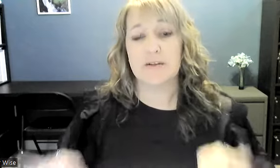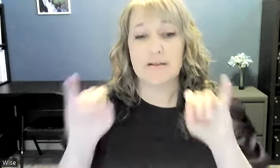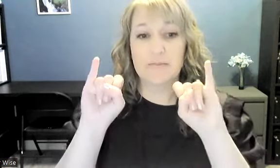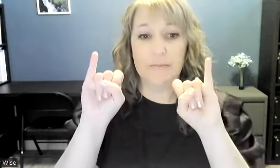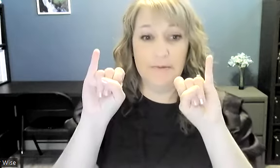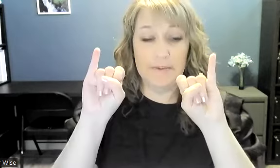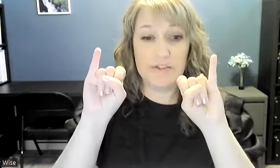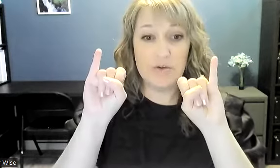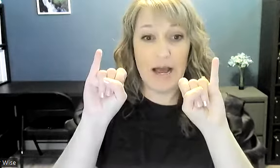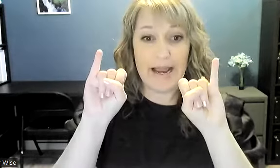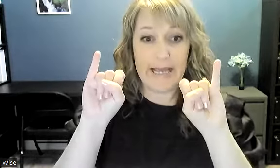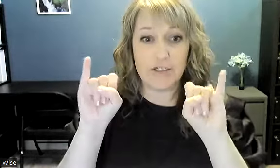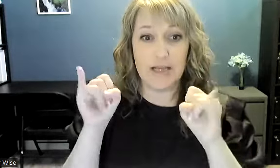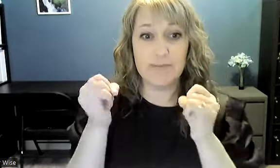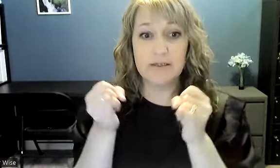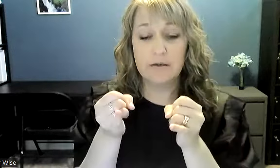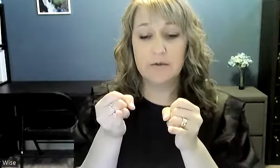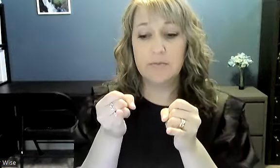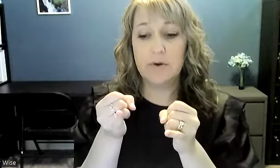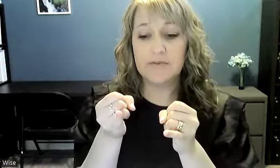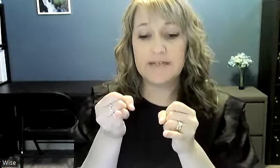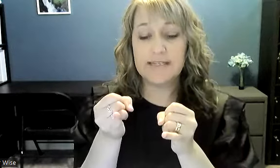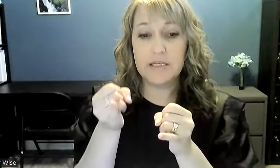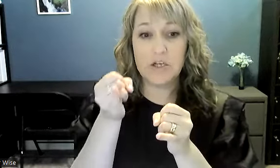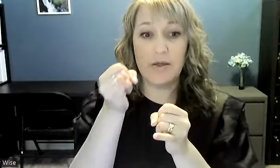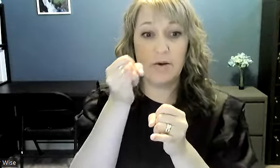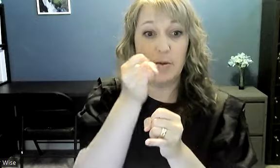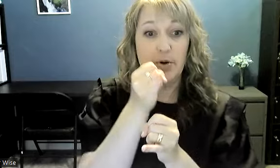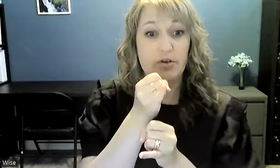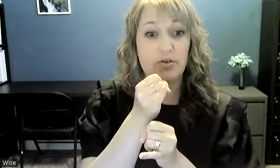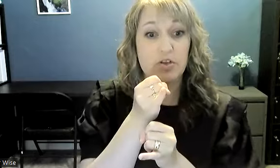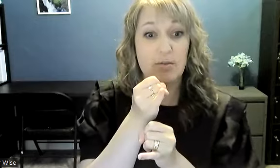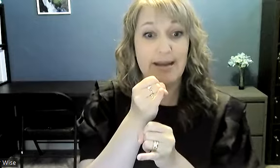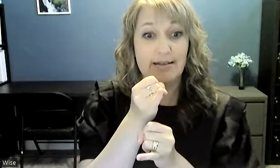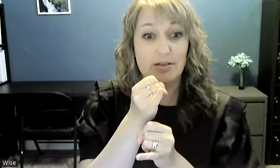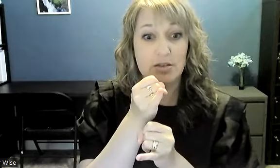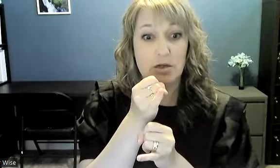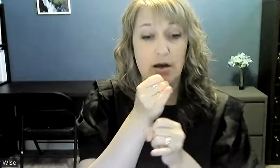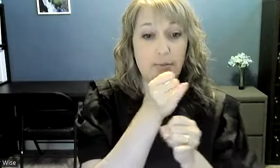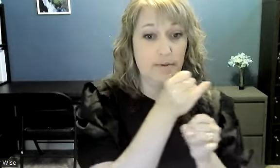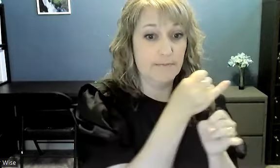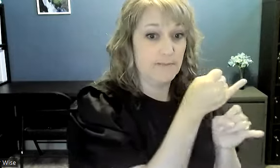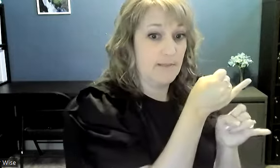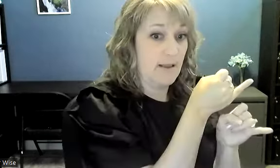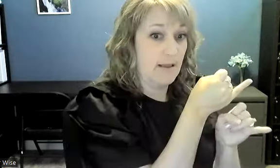differently. It's two I hand shapes, palms facing each other, but put your dominant hand on top like